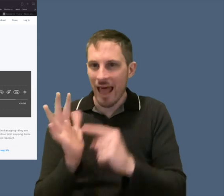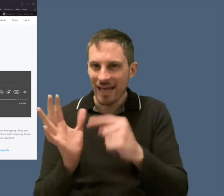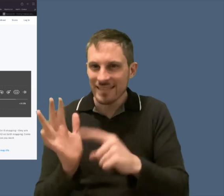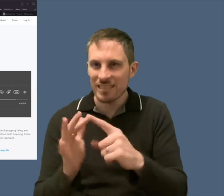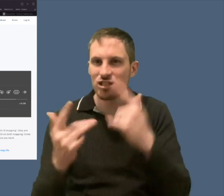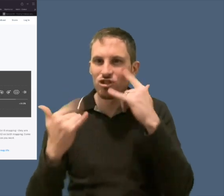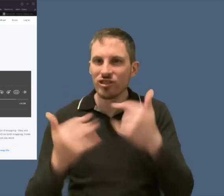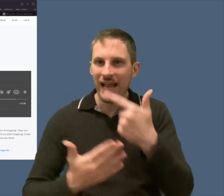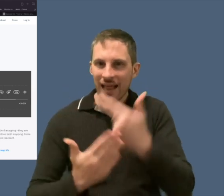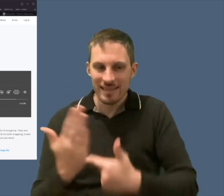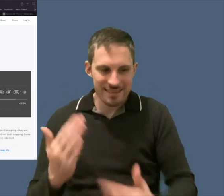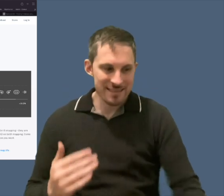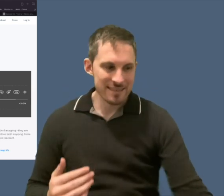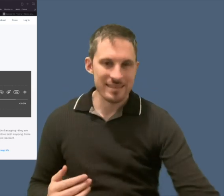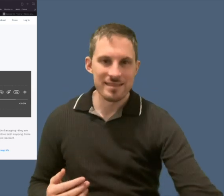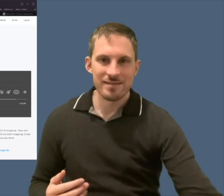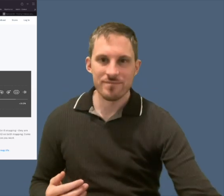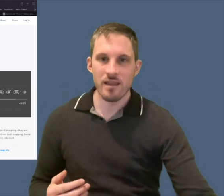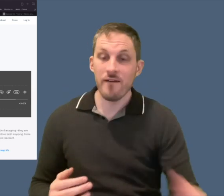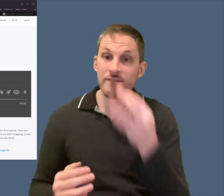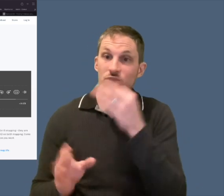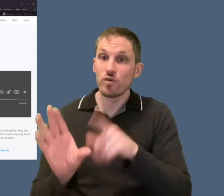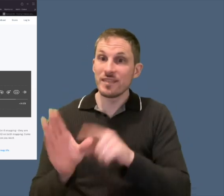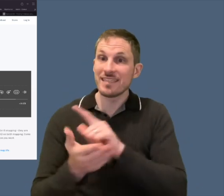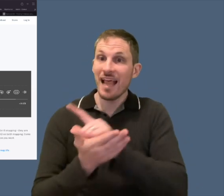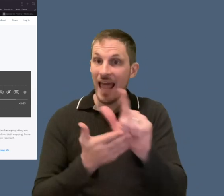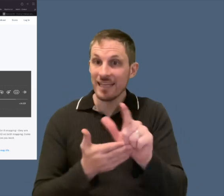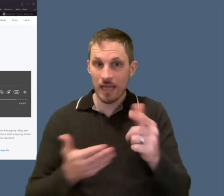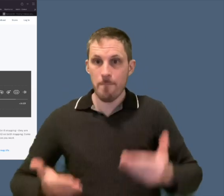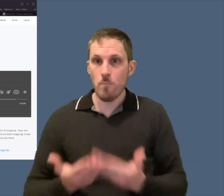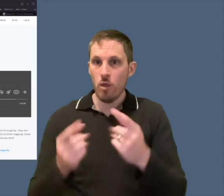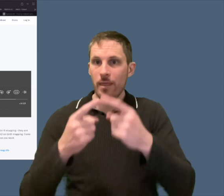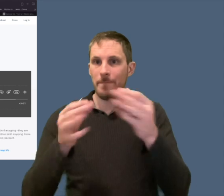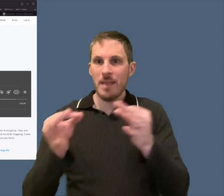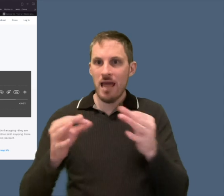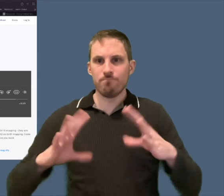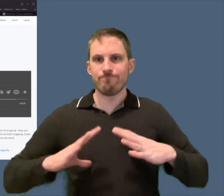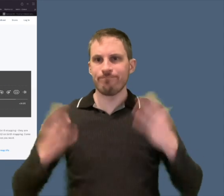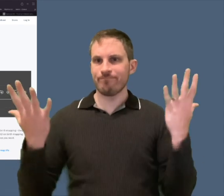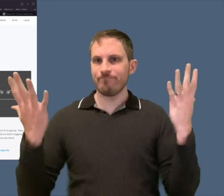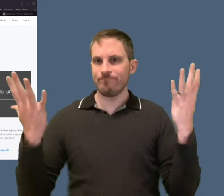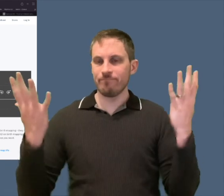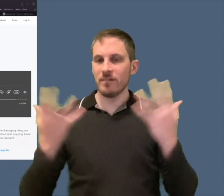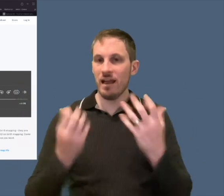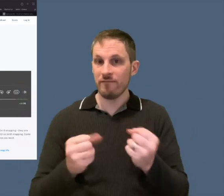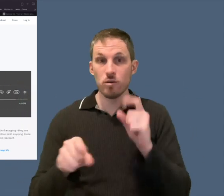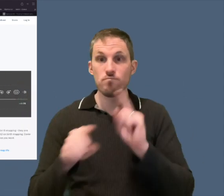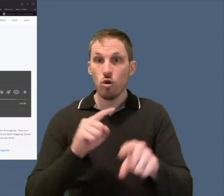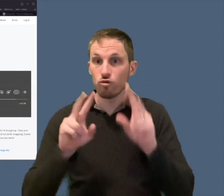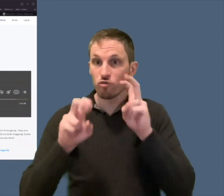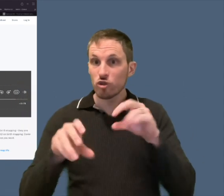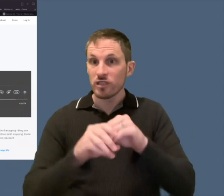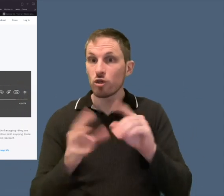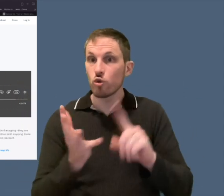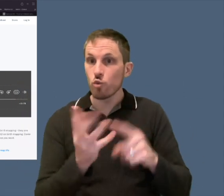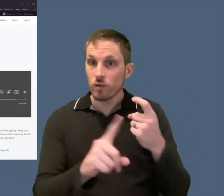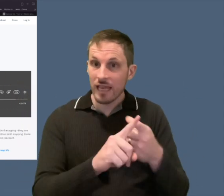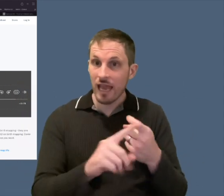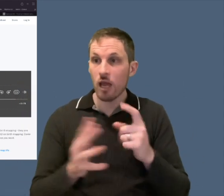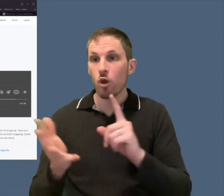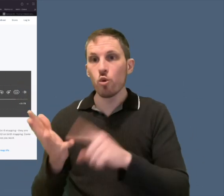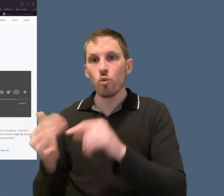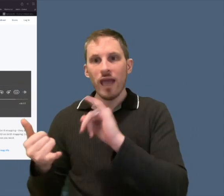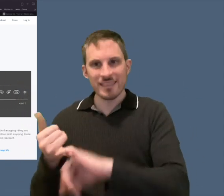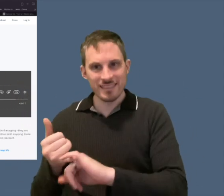within a few years, the birth plan was very much part of the scene. So most of the research is in either the UK or the US, but